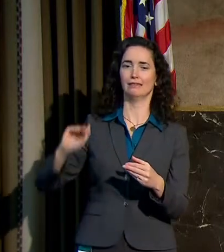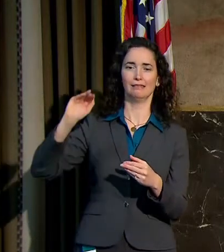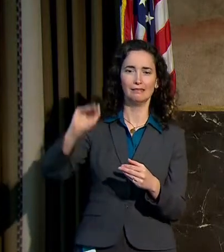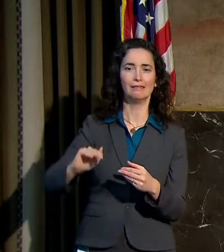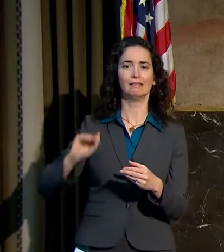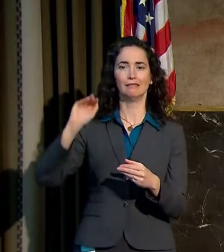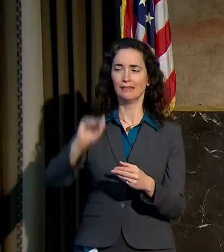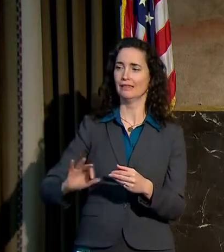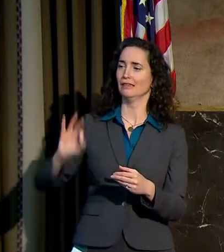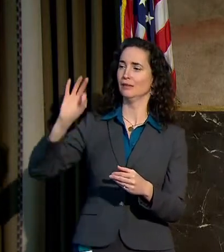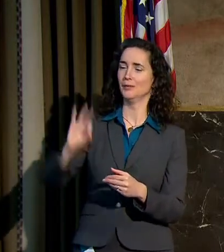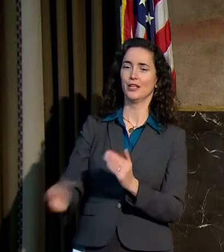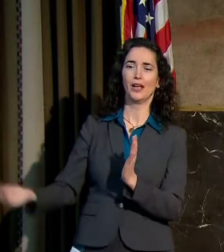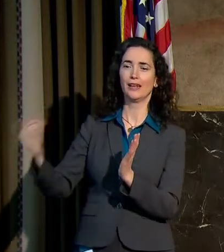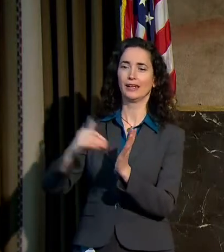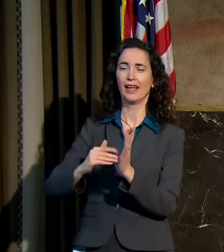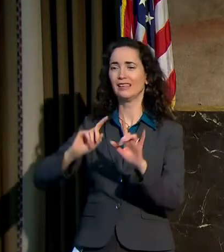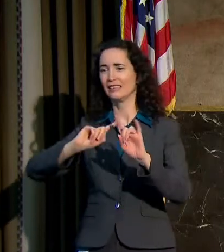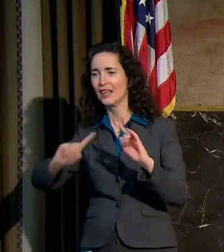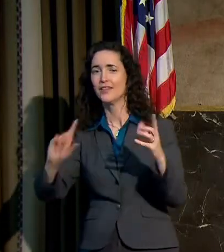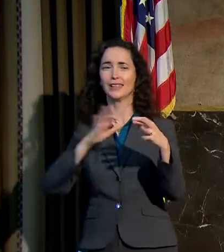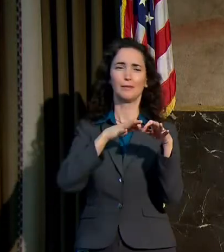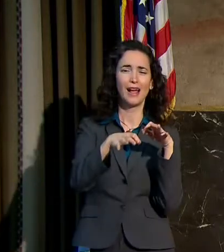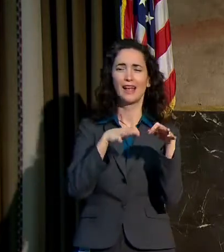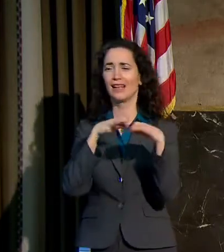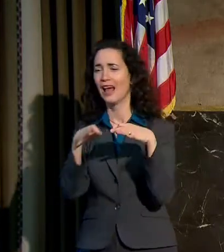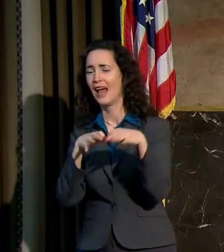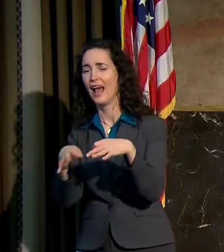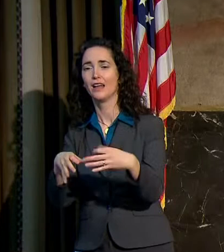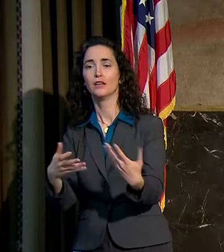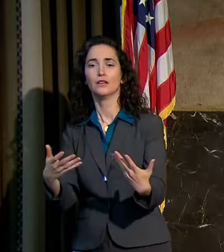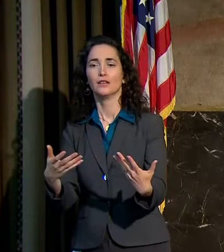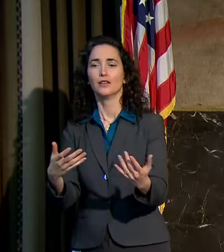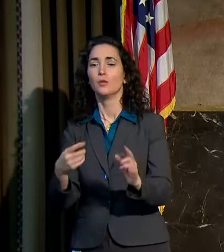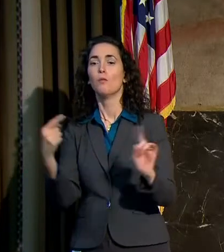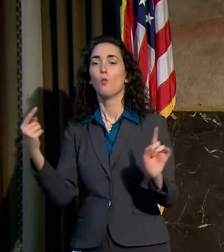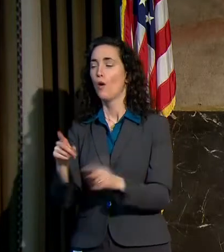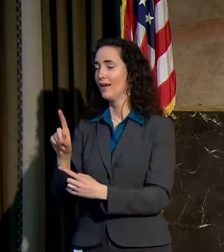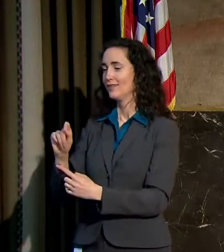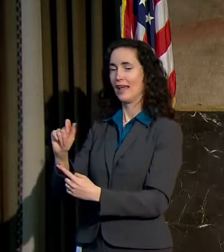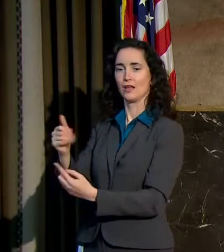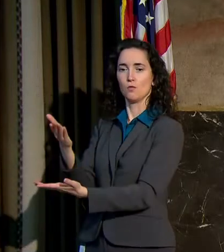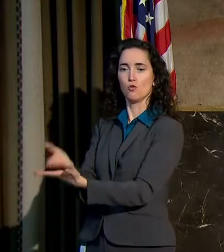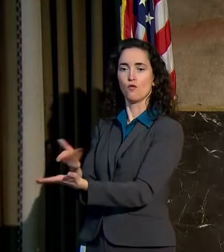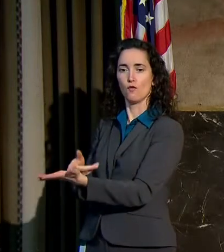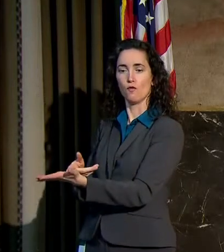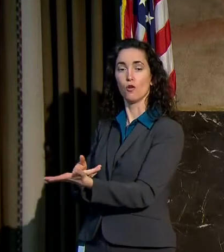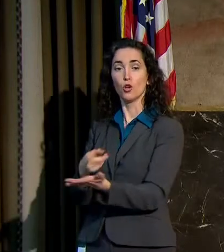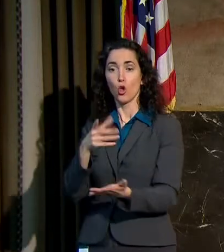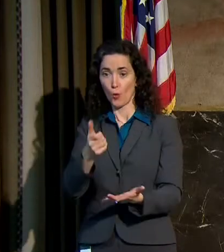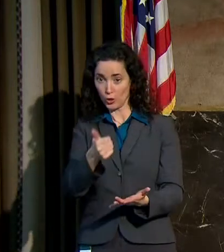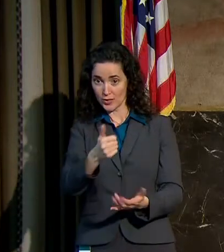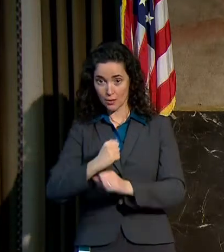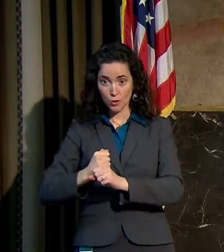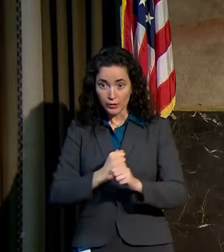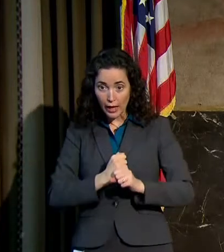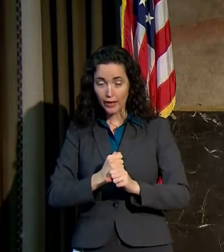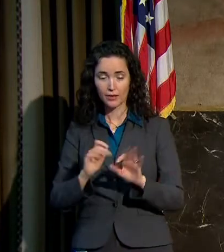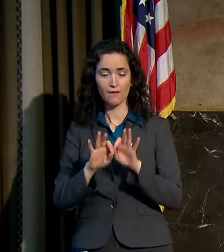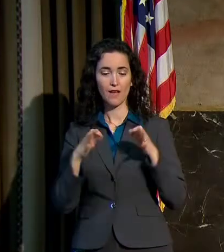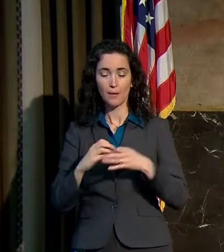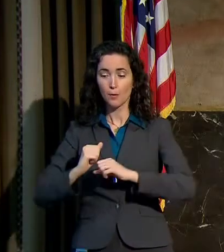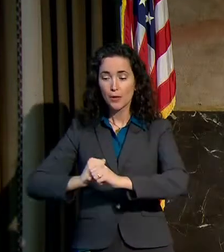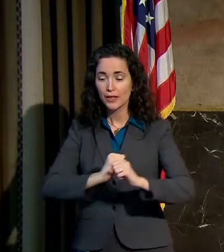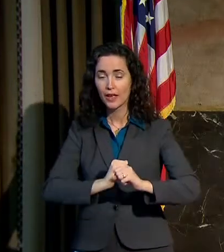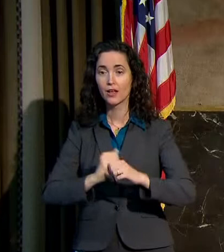data to support it, but the bottom line is the single most important thing that you can do to protect yourself and your family, your community, is to